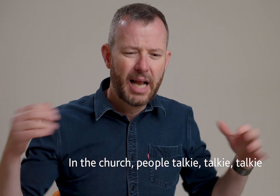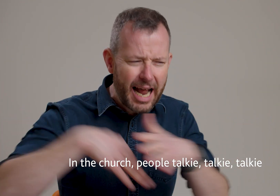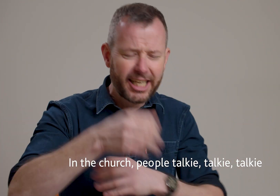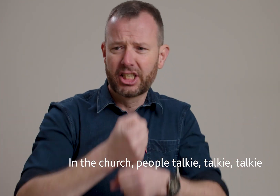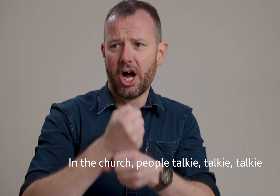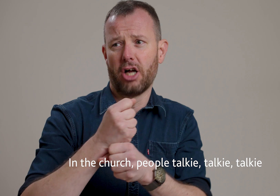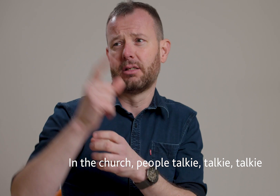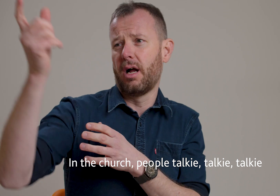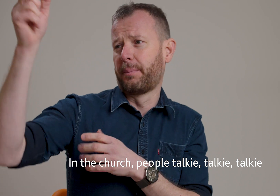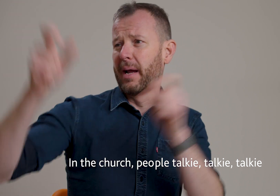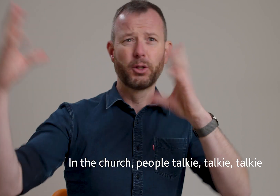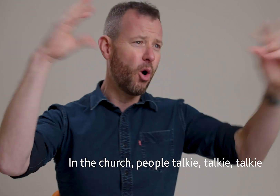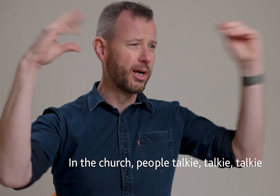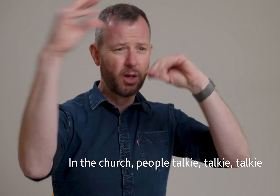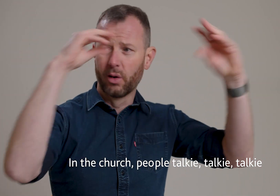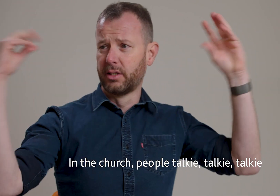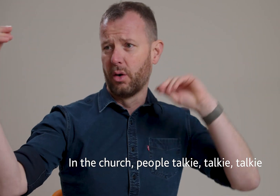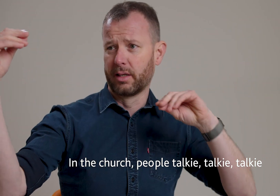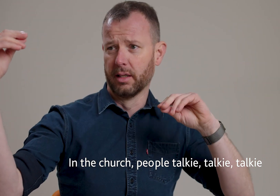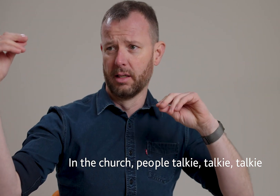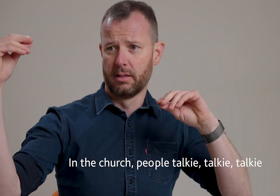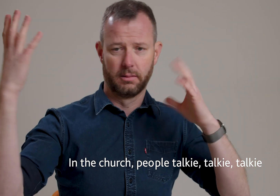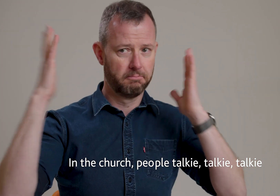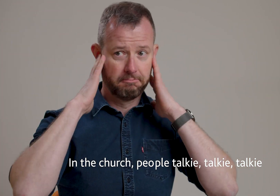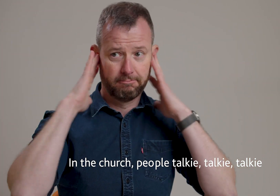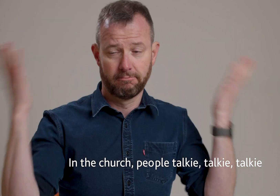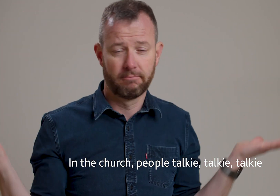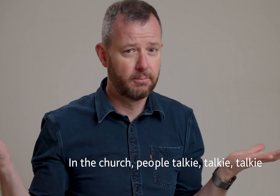and the dog on paper talking.